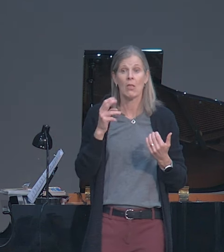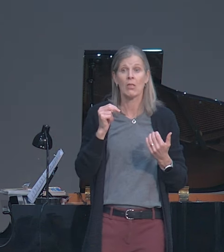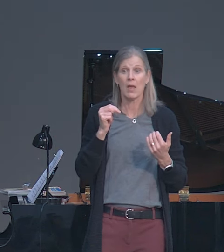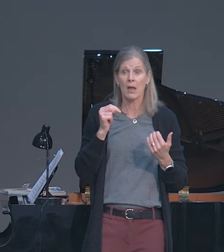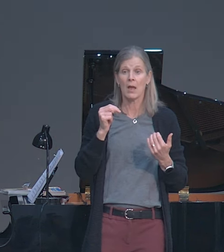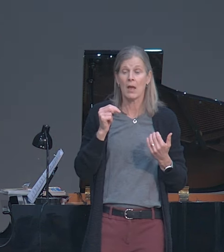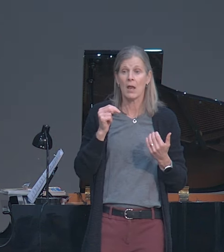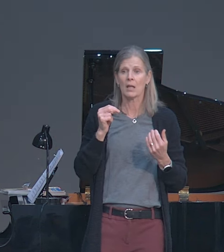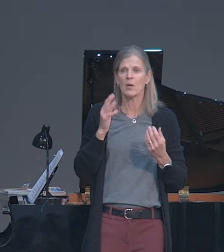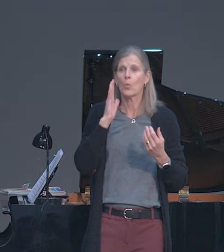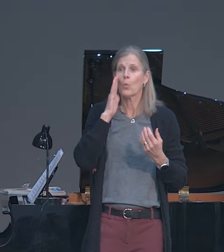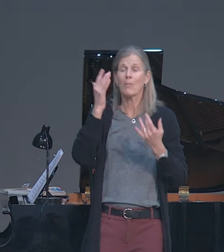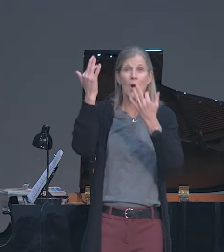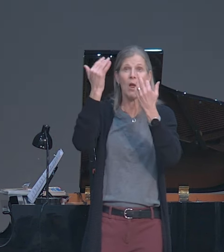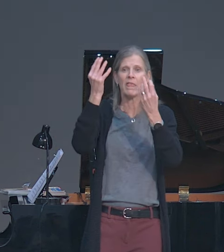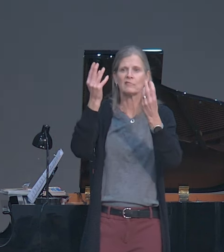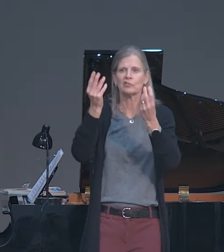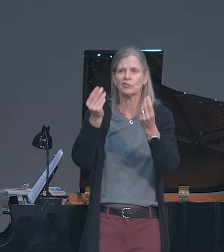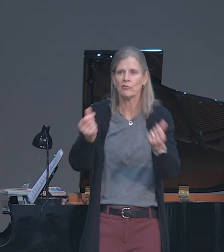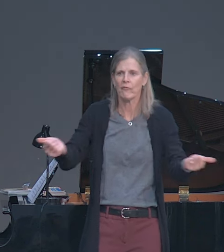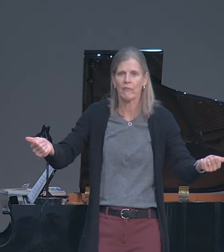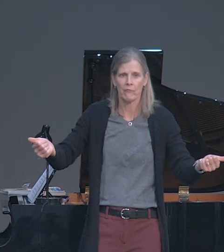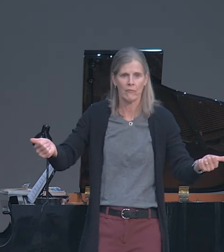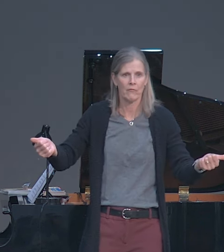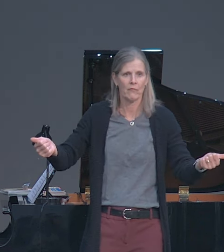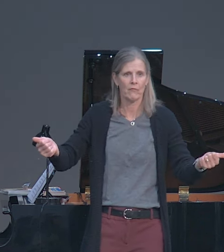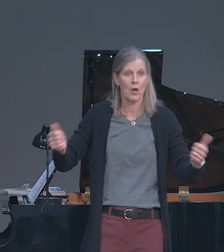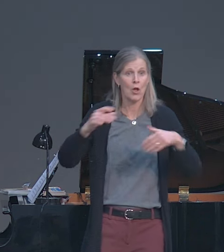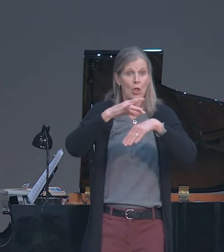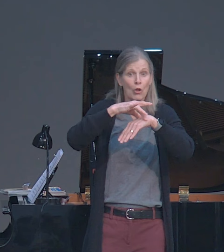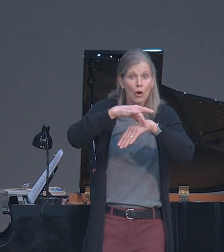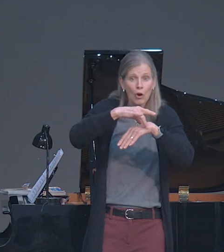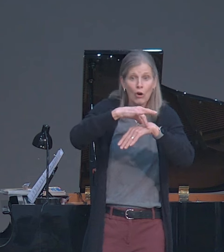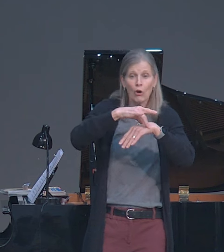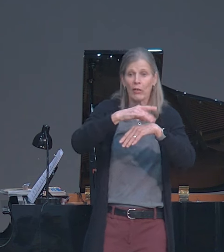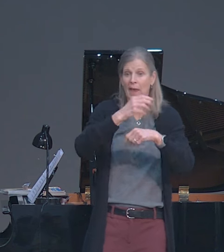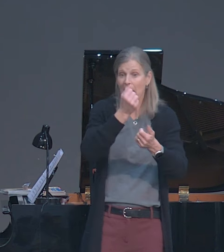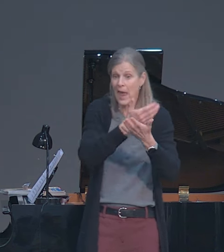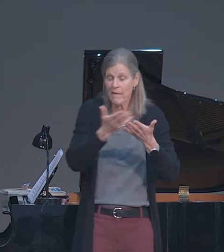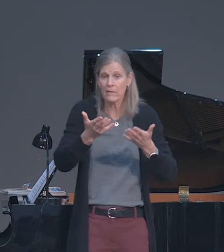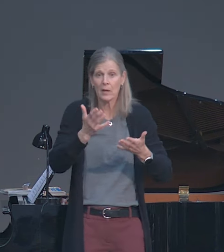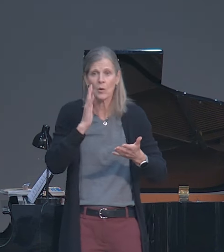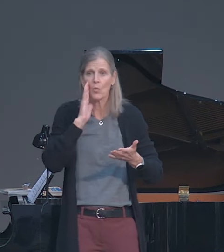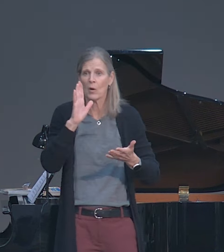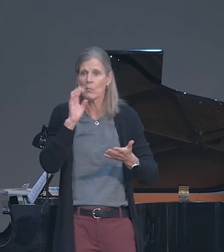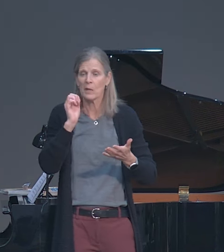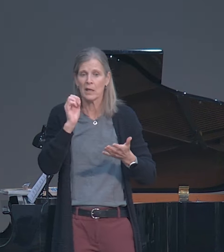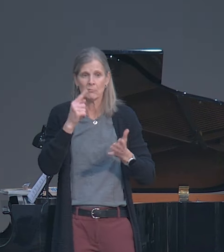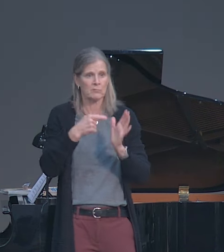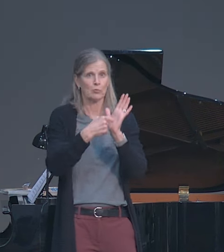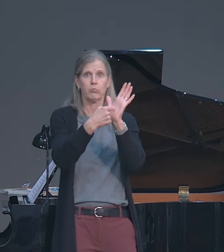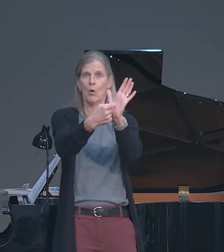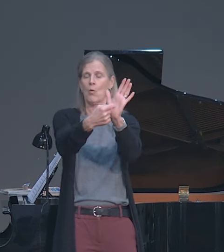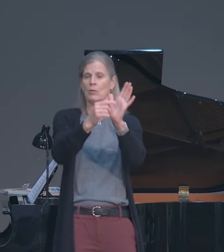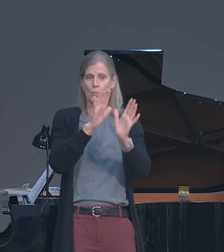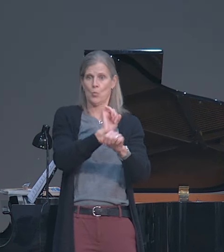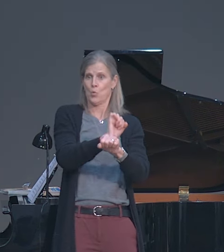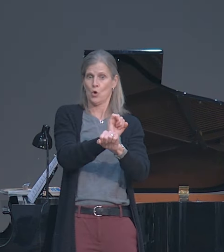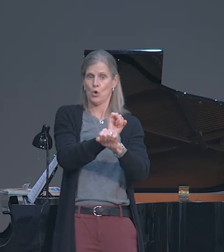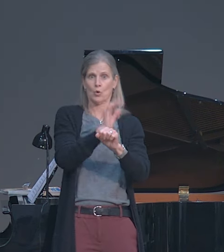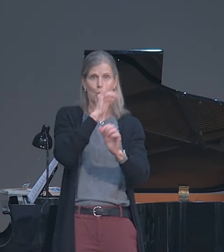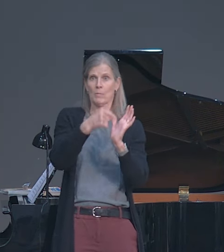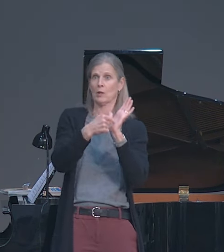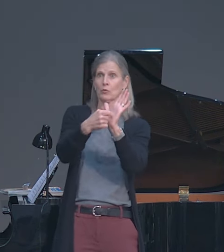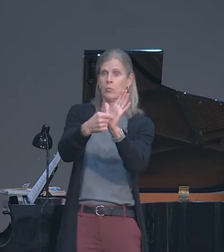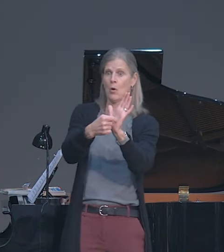and dissolved. And the earth and the works that are done will be exposed. So one day, Jesus